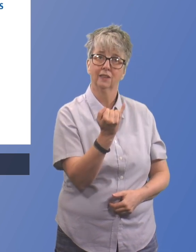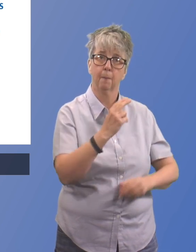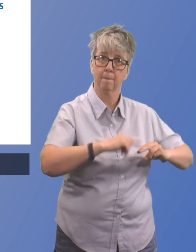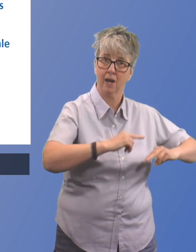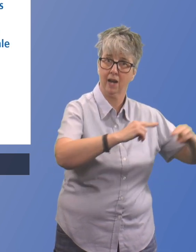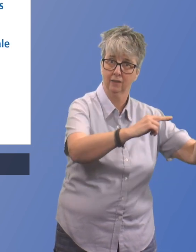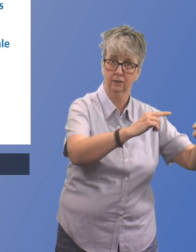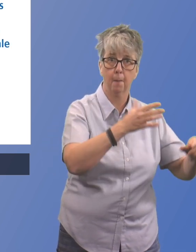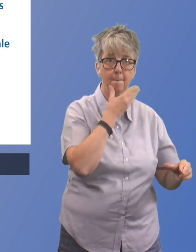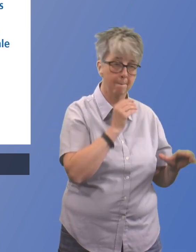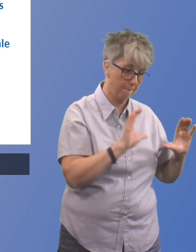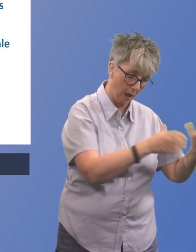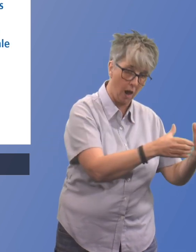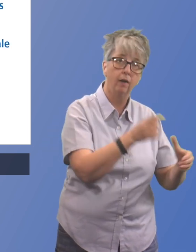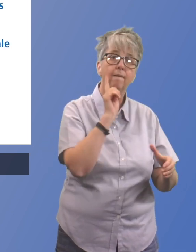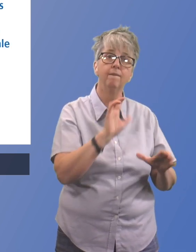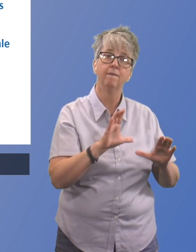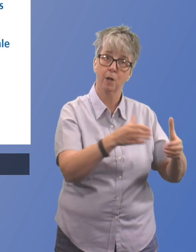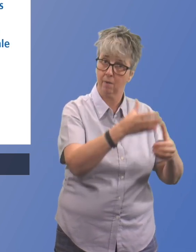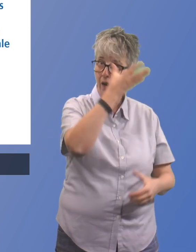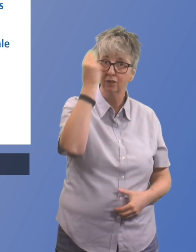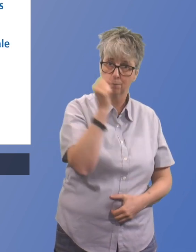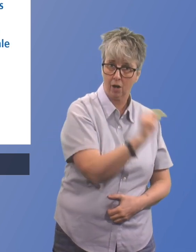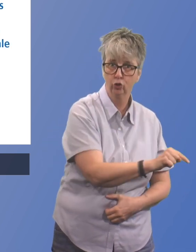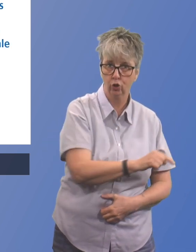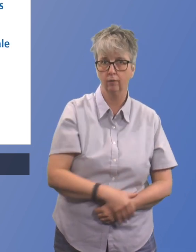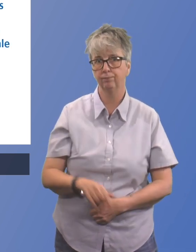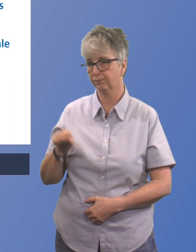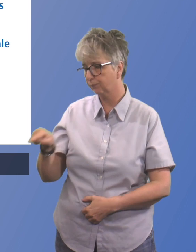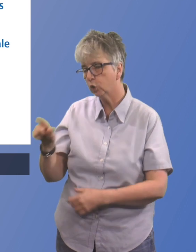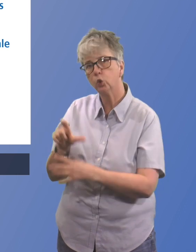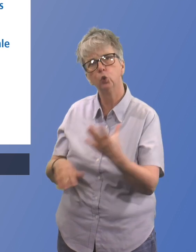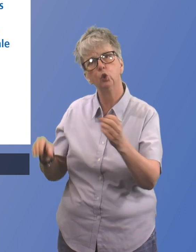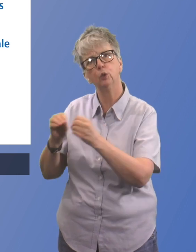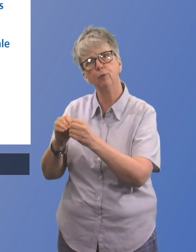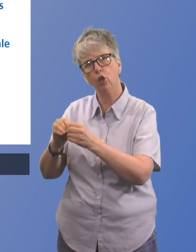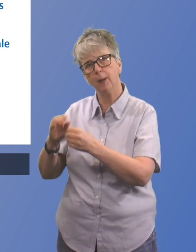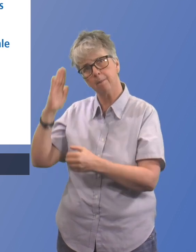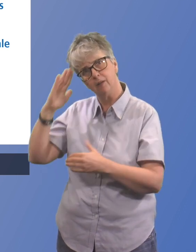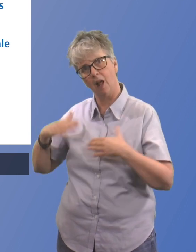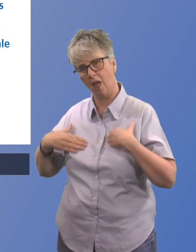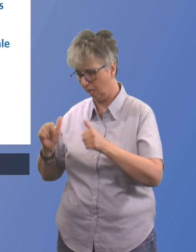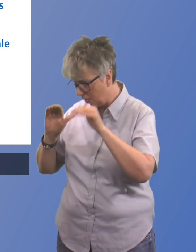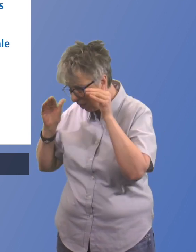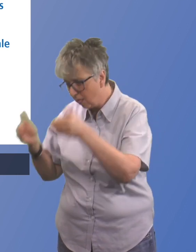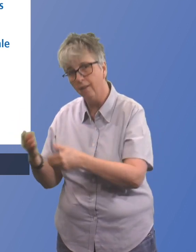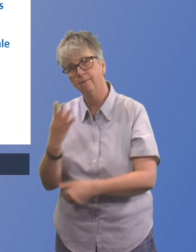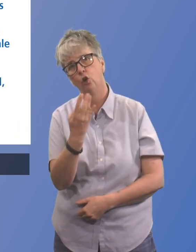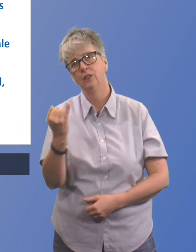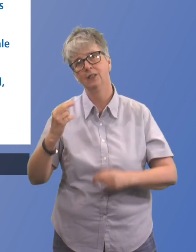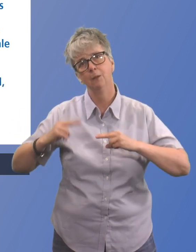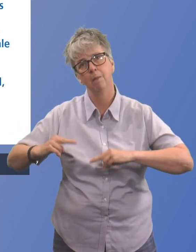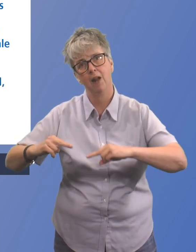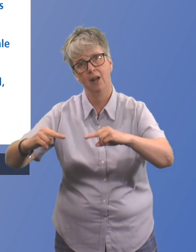Dedicated functional mental health wards, 46 beds, Ward 19, one male gender and one female gender,